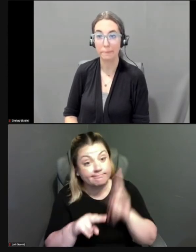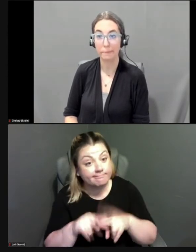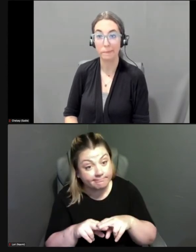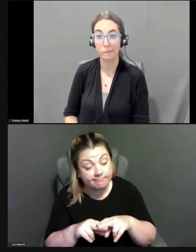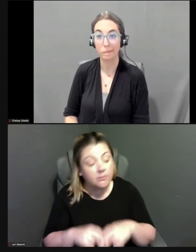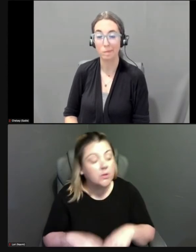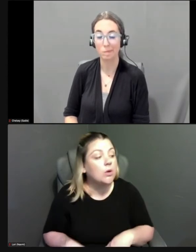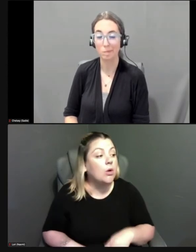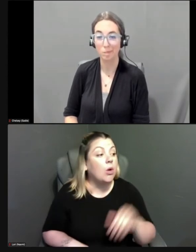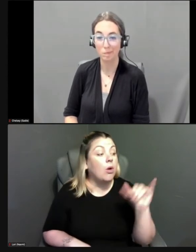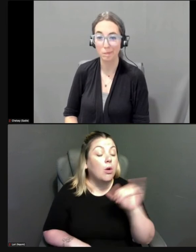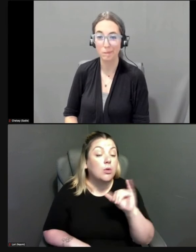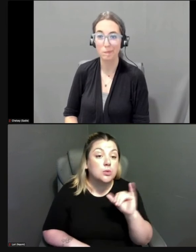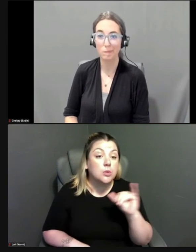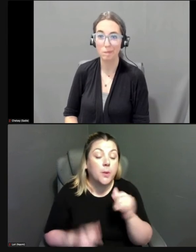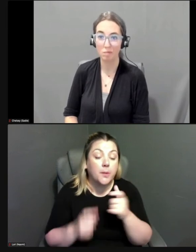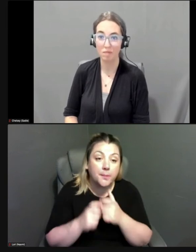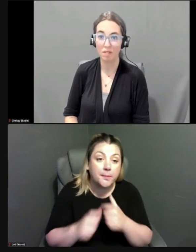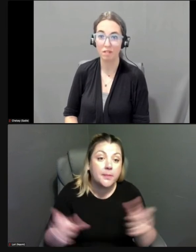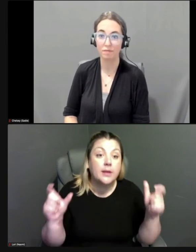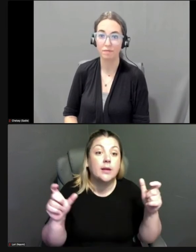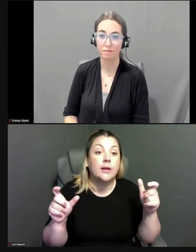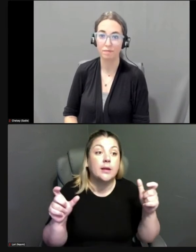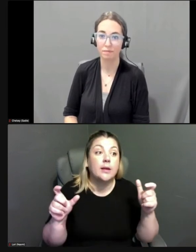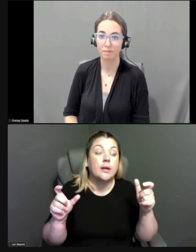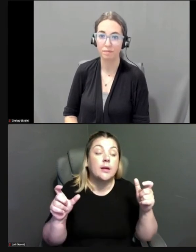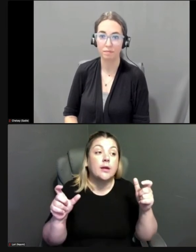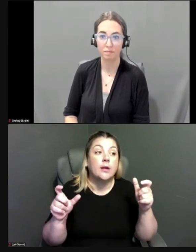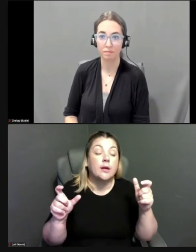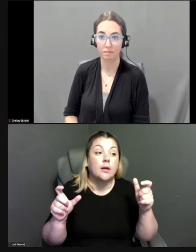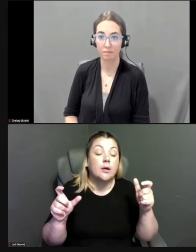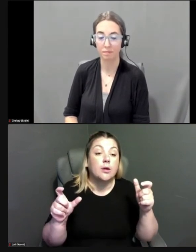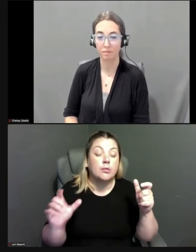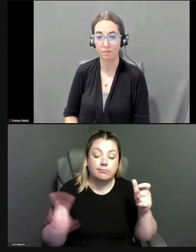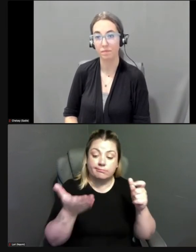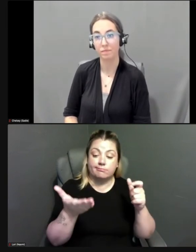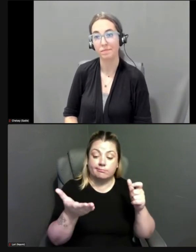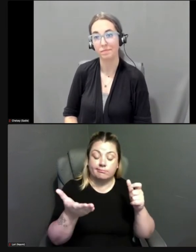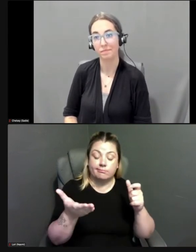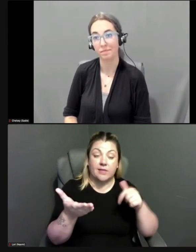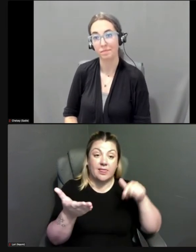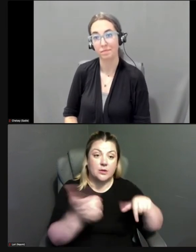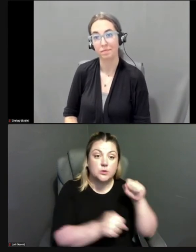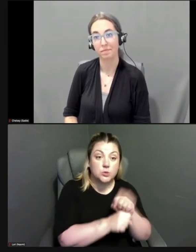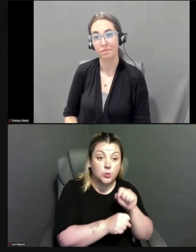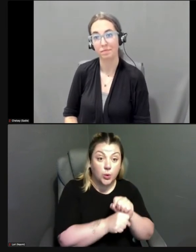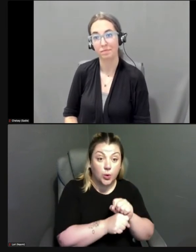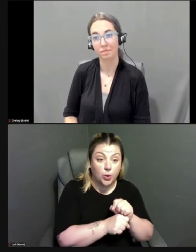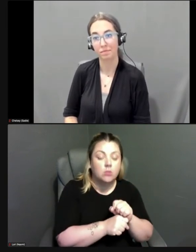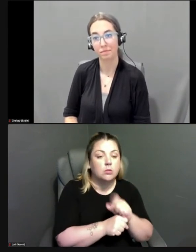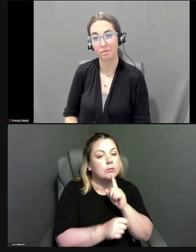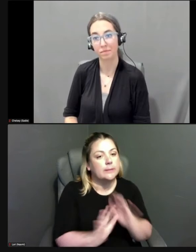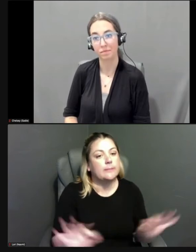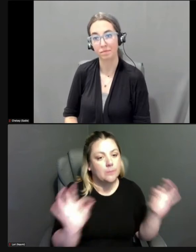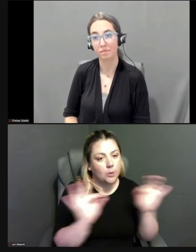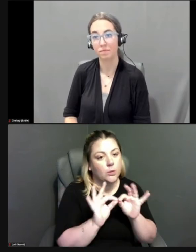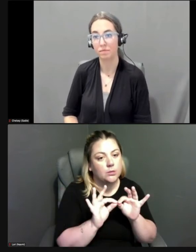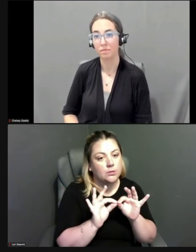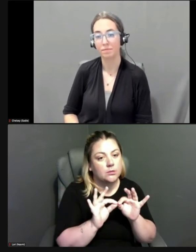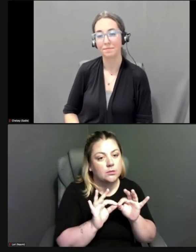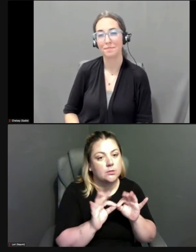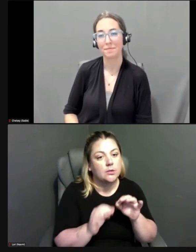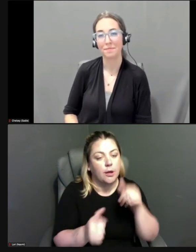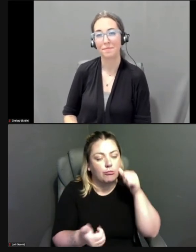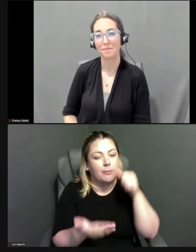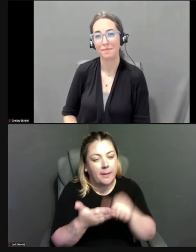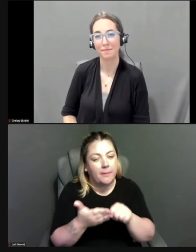It's also a huge reminder of why this work is important, though. So, like, in some ways, I'm grateful for the